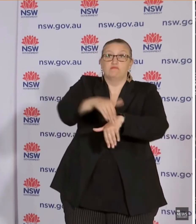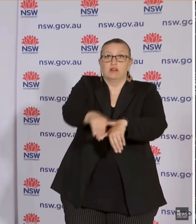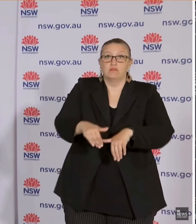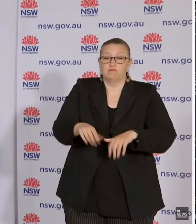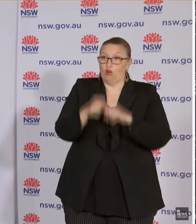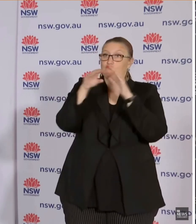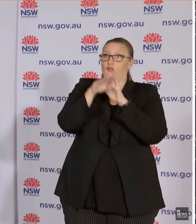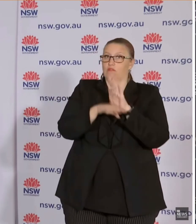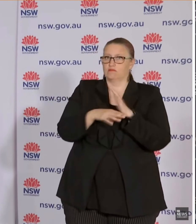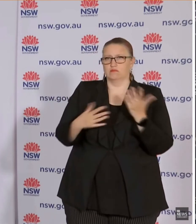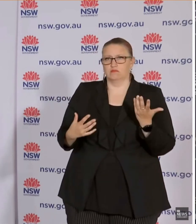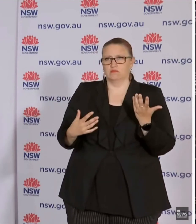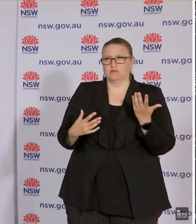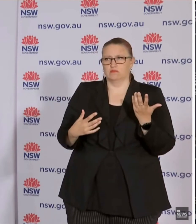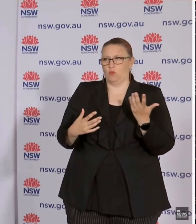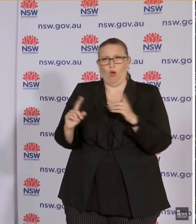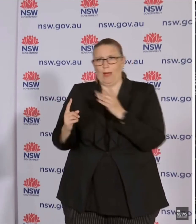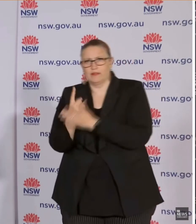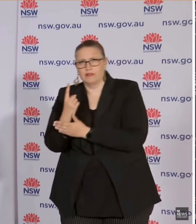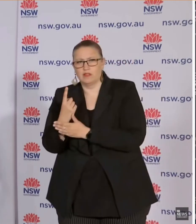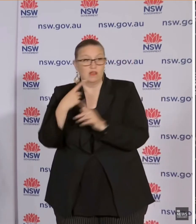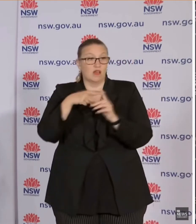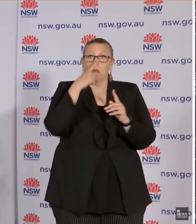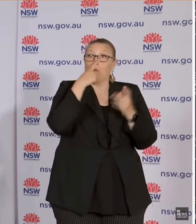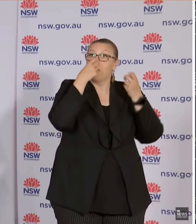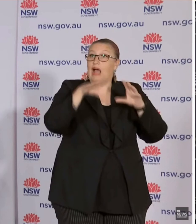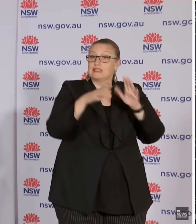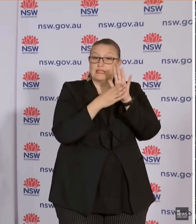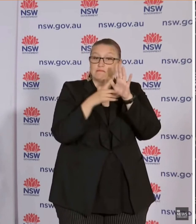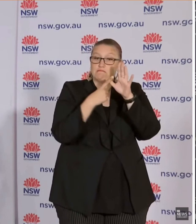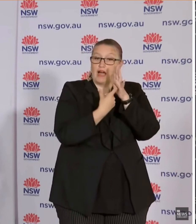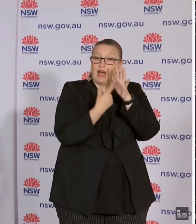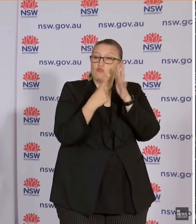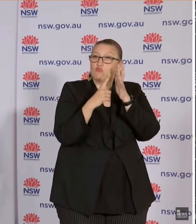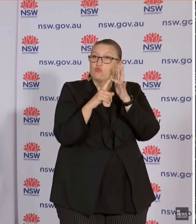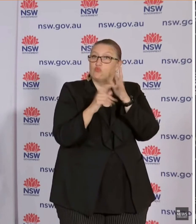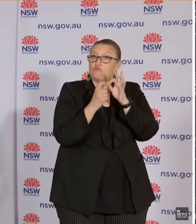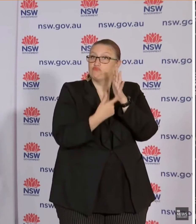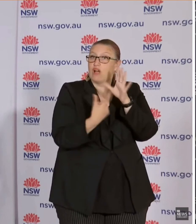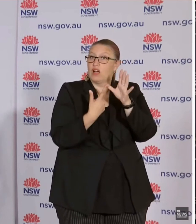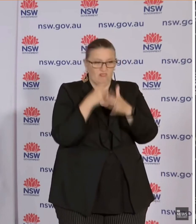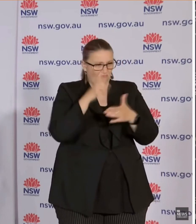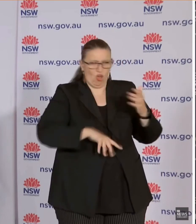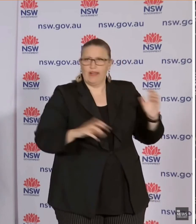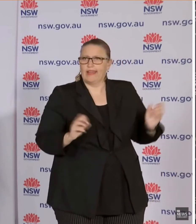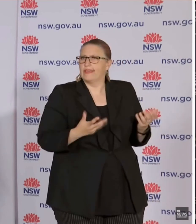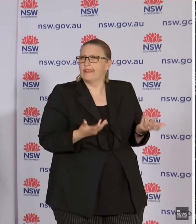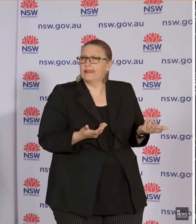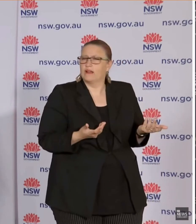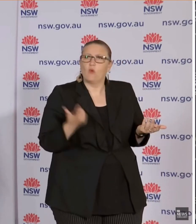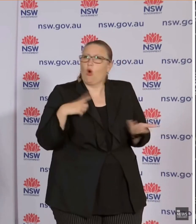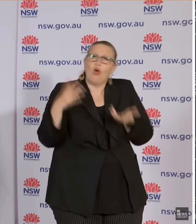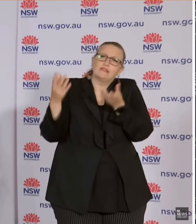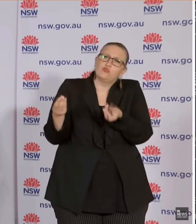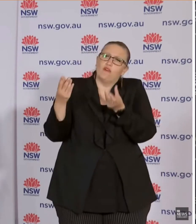one find out that the Berejiklian party. Why persist with the softly approach when it comes to people who are doing the wrong thing? I think that